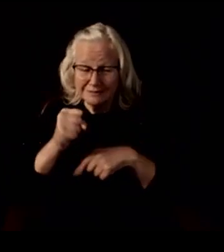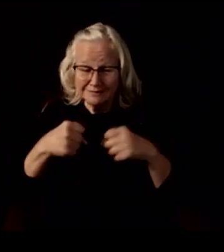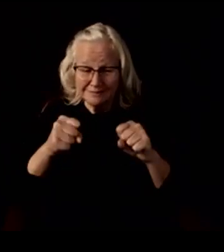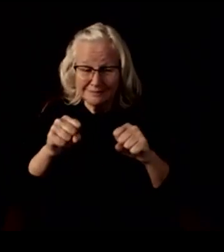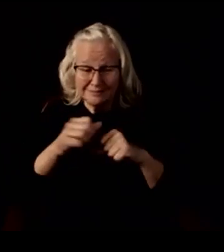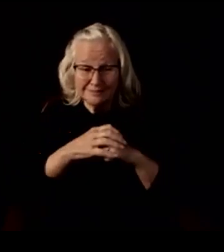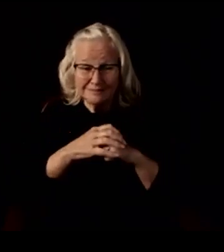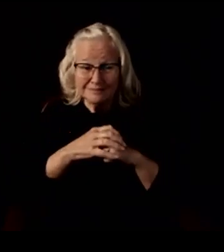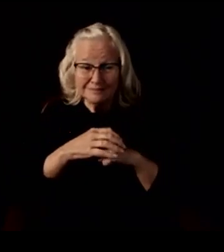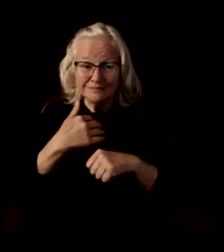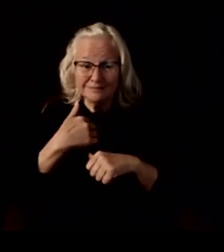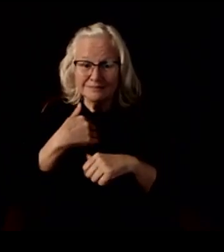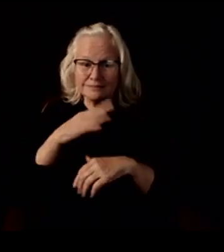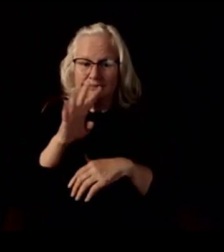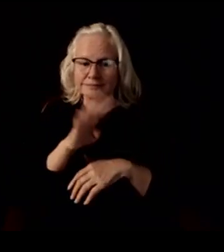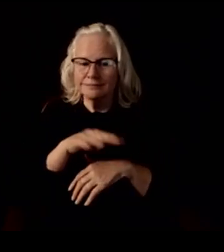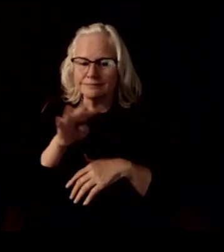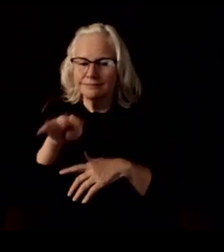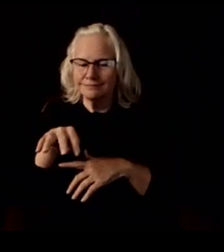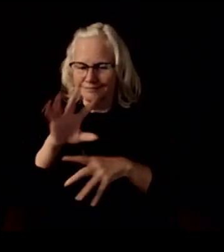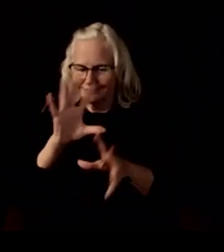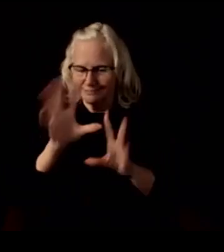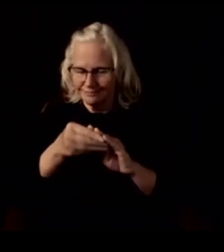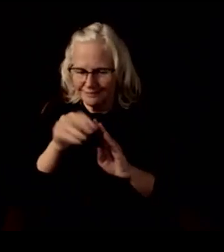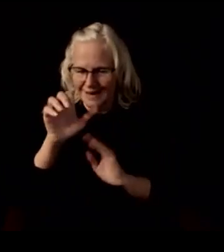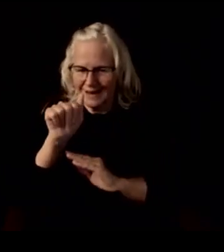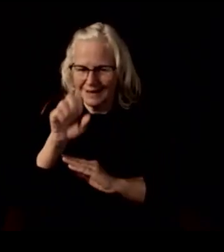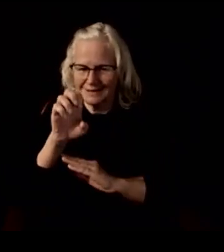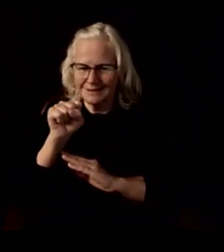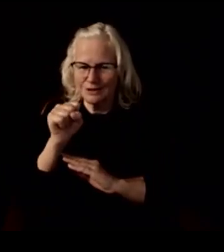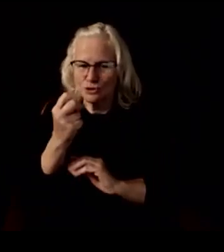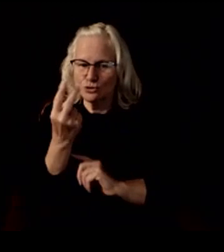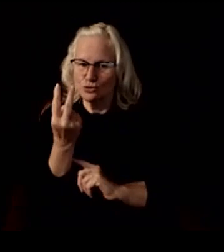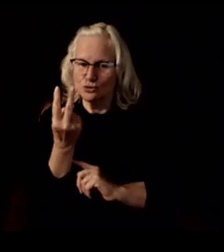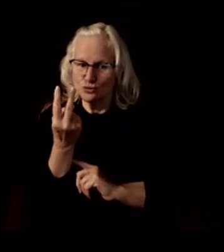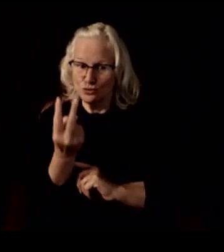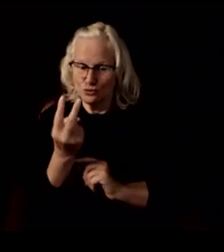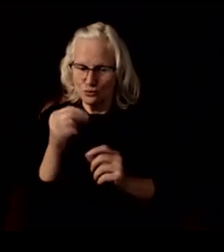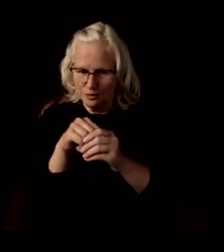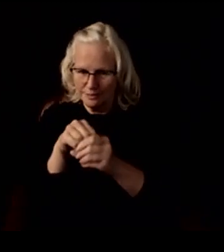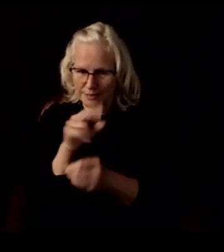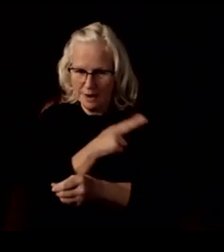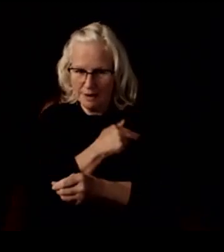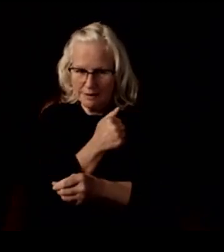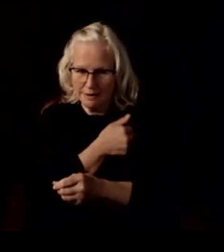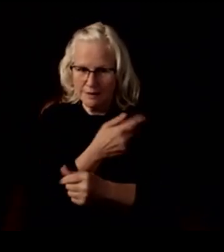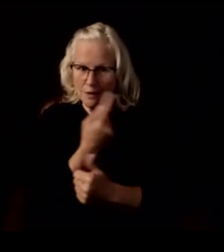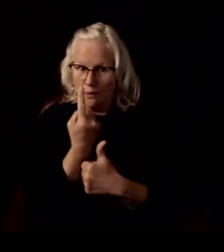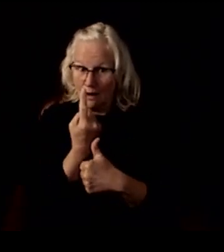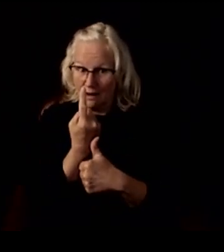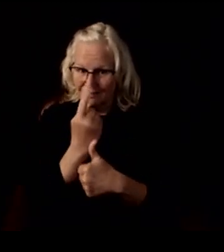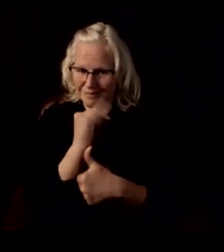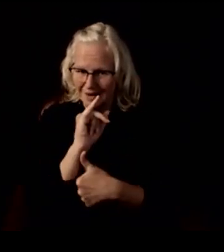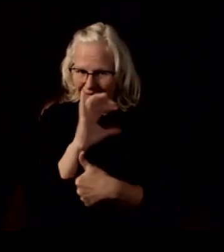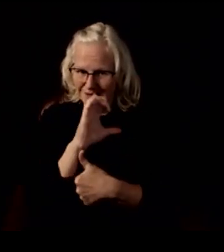hospitalizations, including 1 in ICU, and we're also starting to see secondary transmission to close